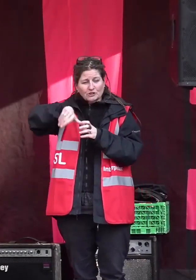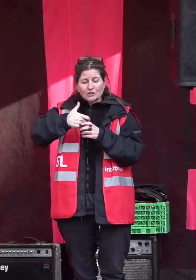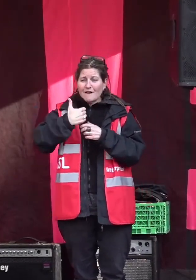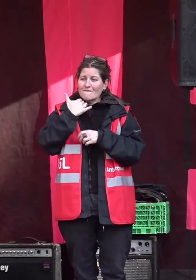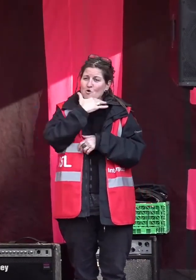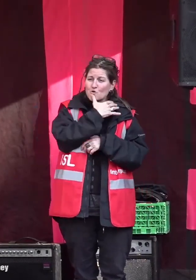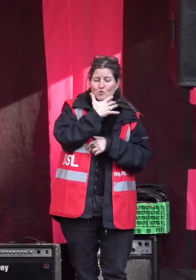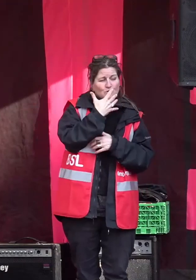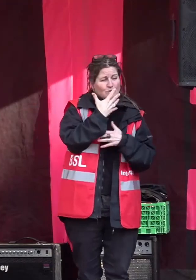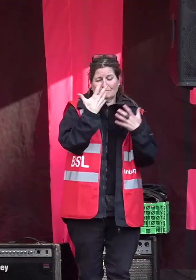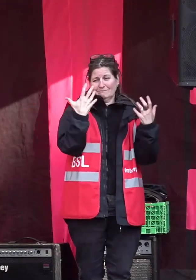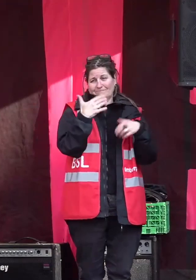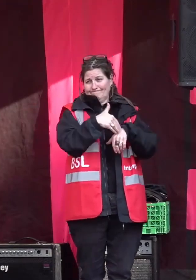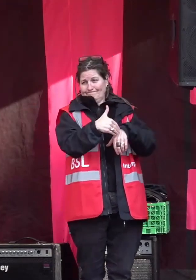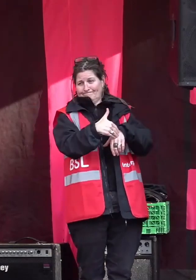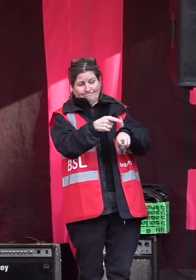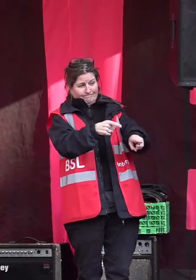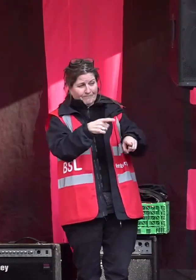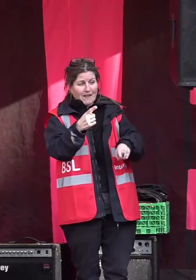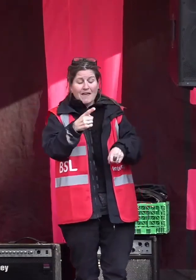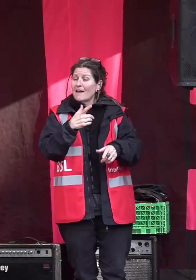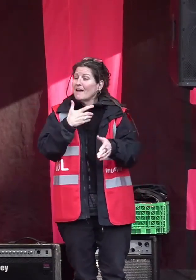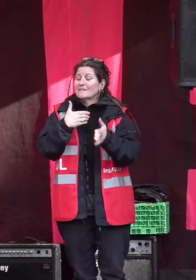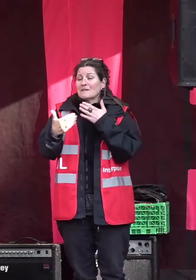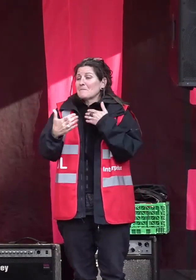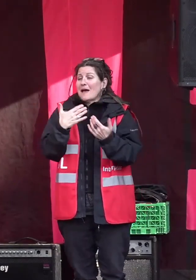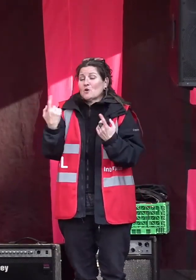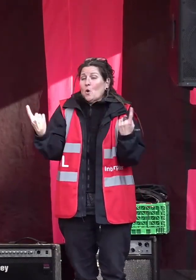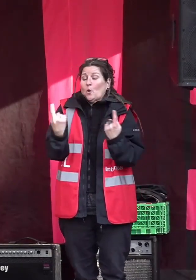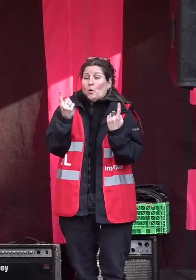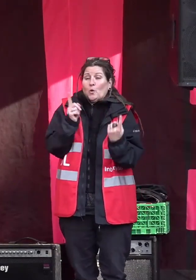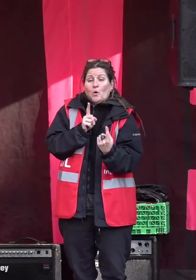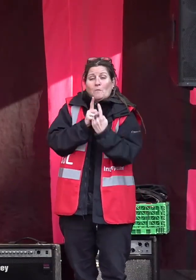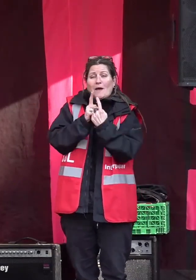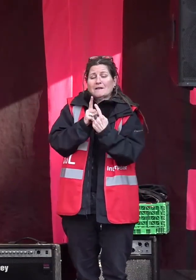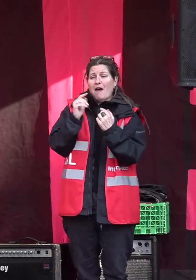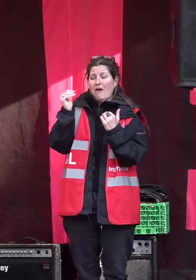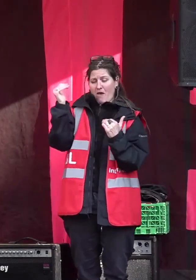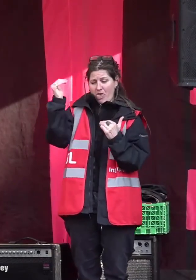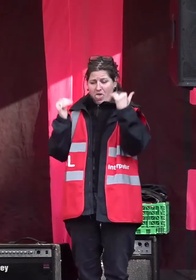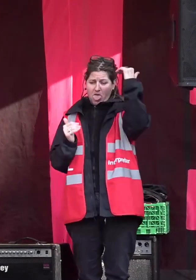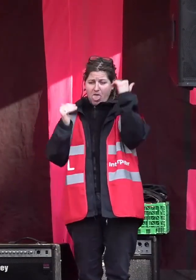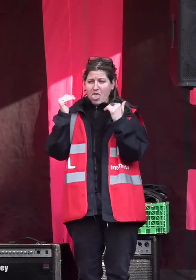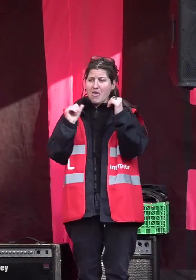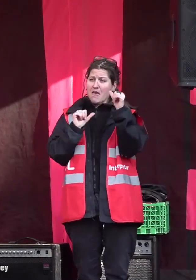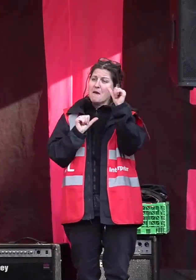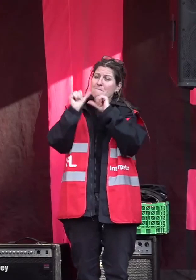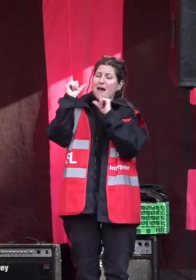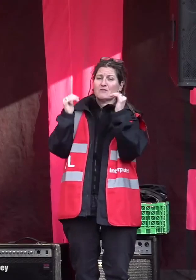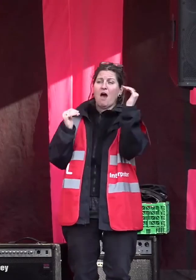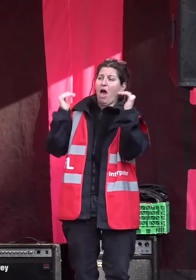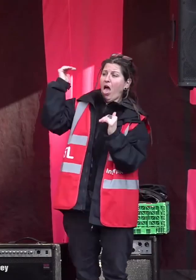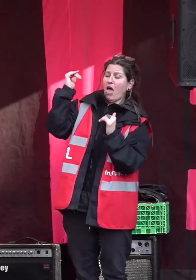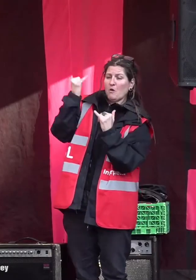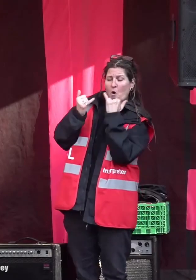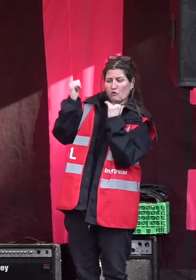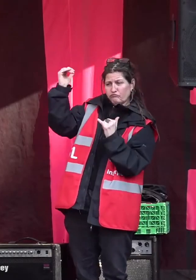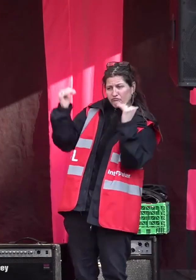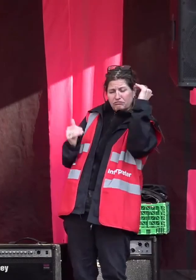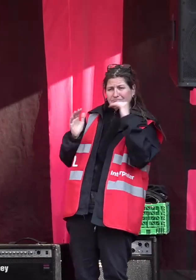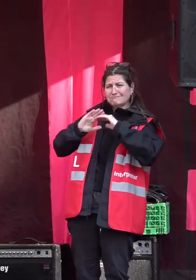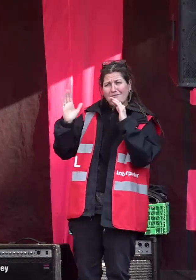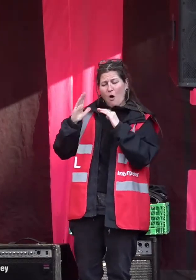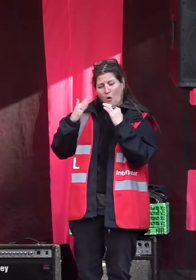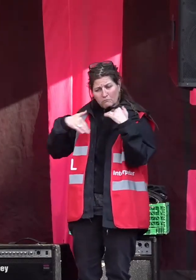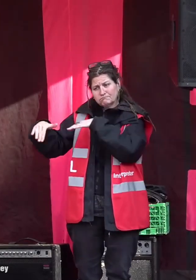Whoever it is you meet, they are no better and no less than you. We are all human beings, children of Mother Earth, organic beings.